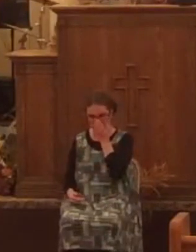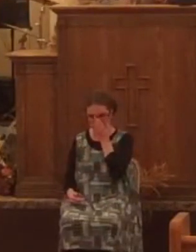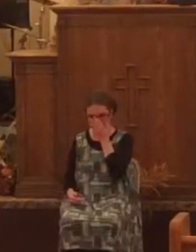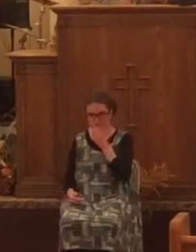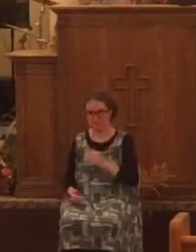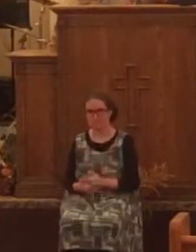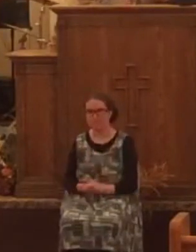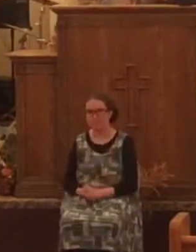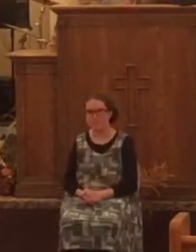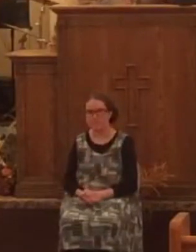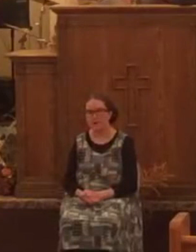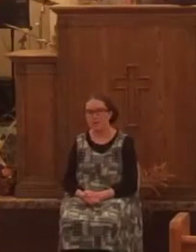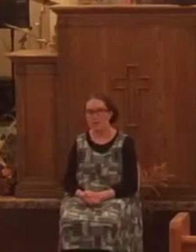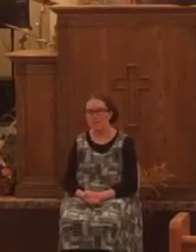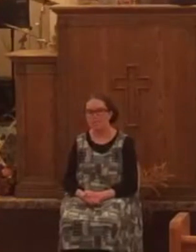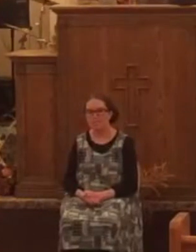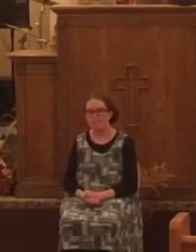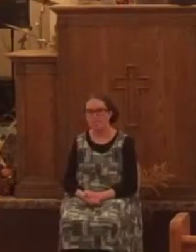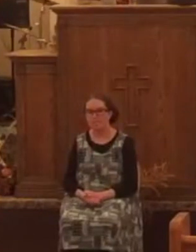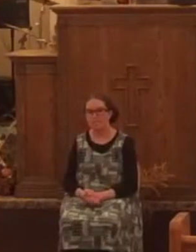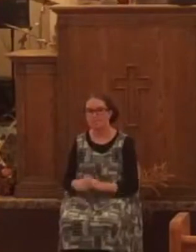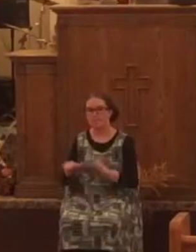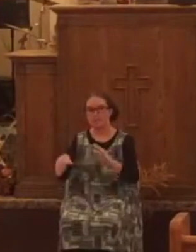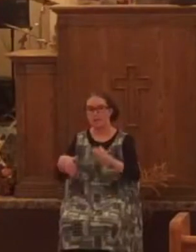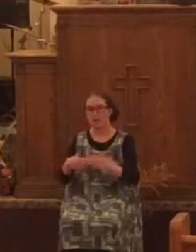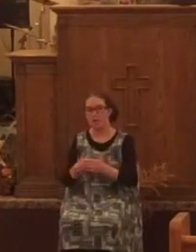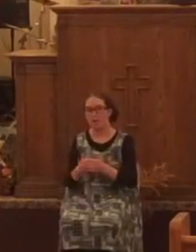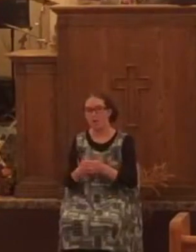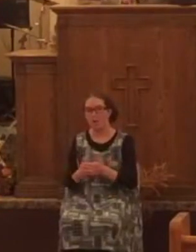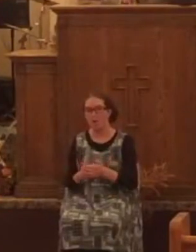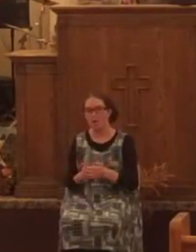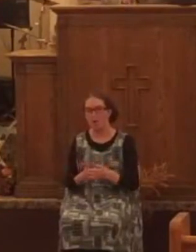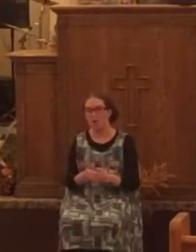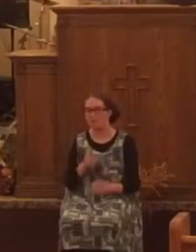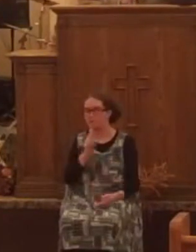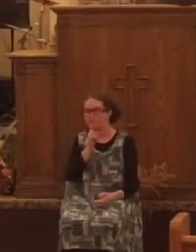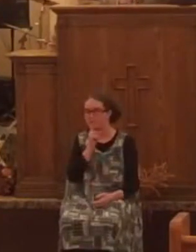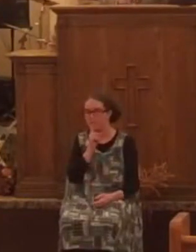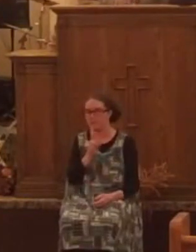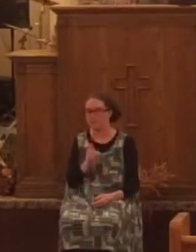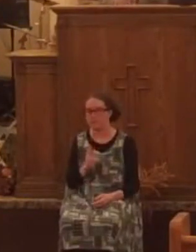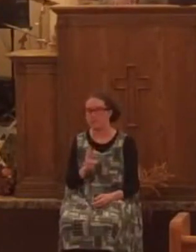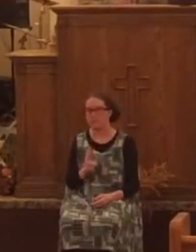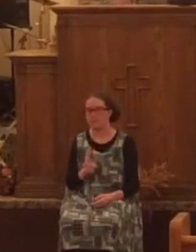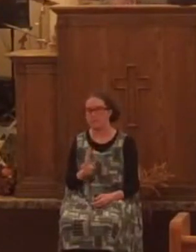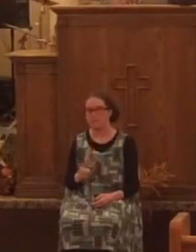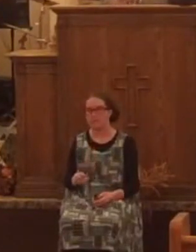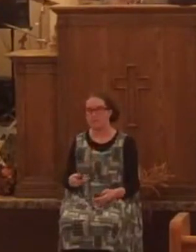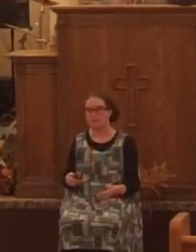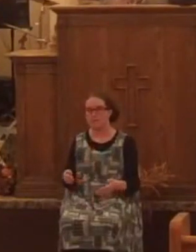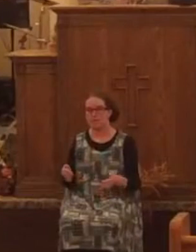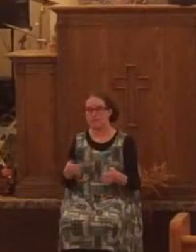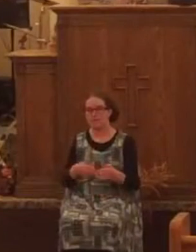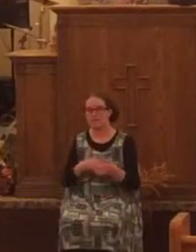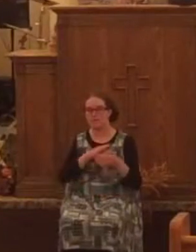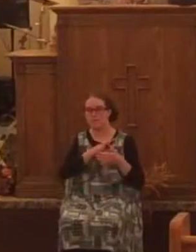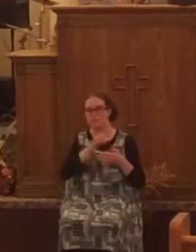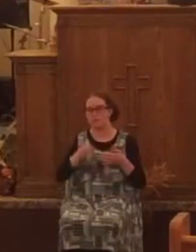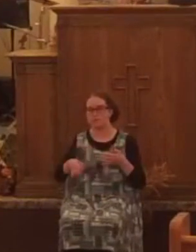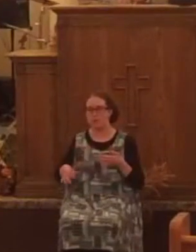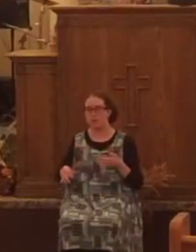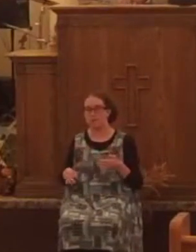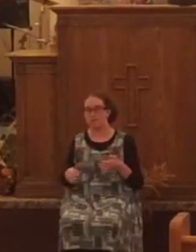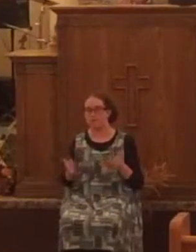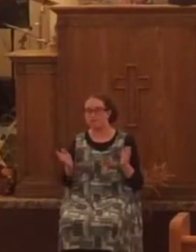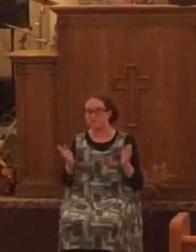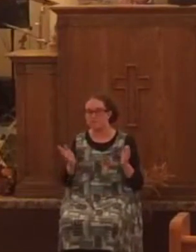Yeah. Hmm? Yeah. It's all natural. Right. Then it gets to the soul.